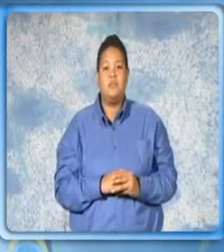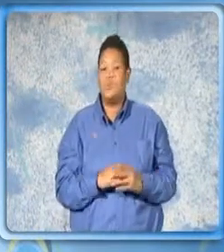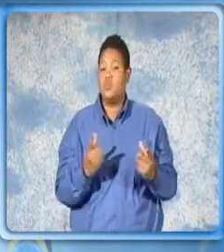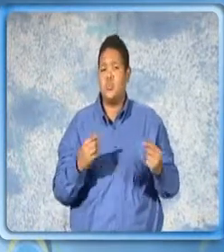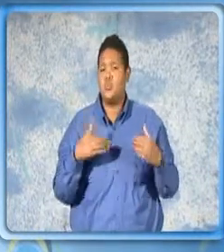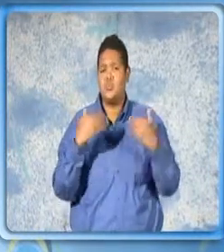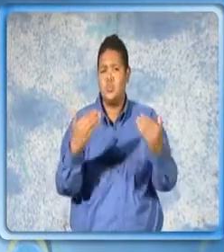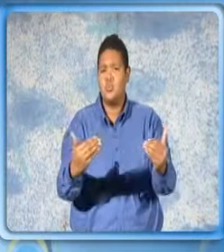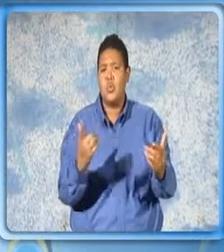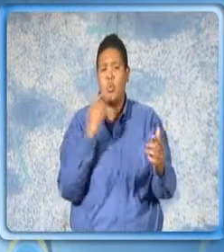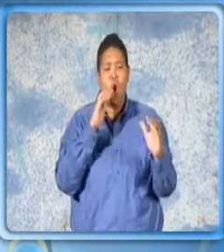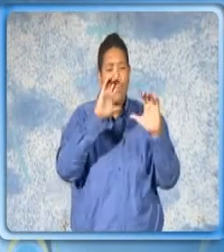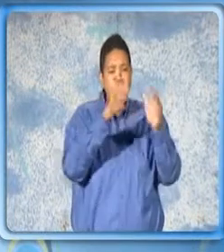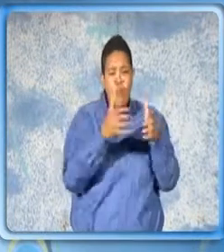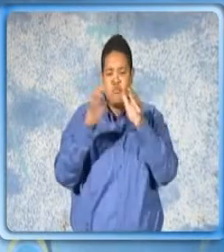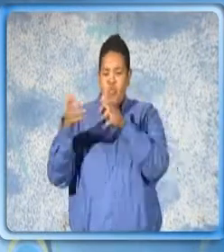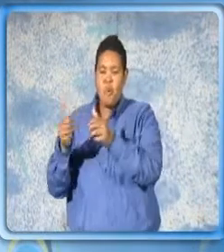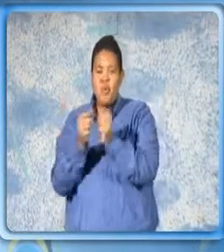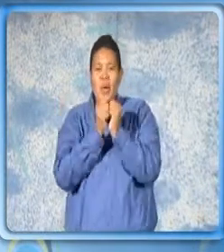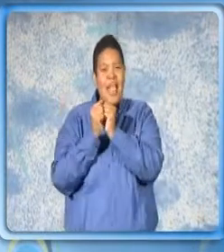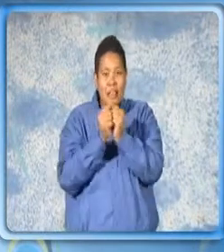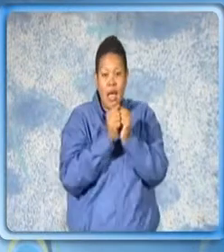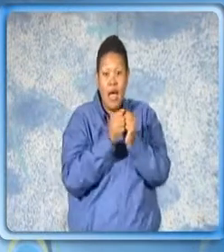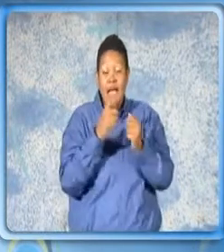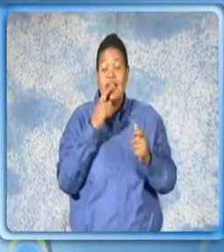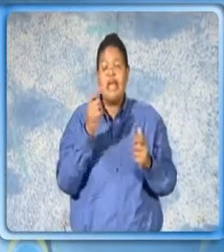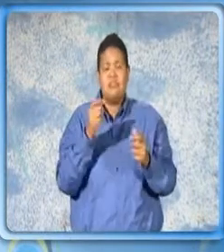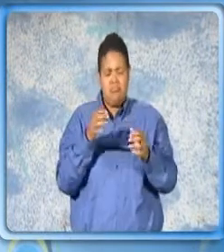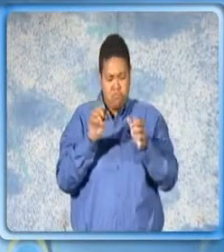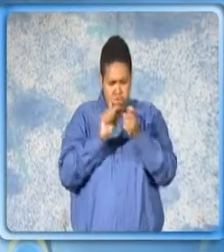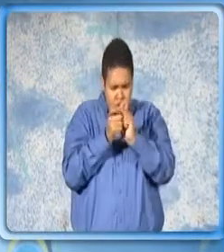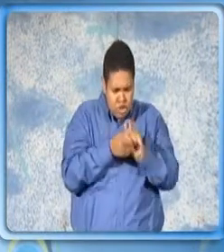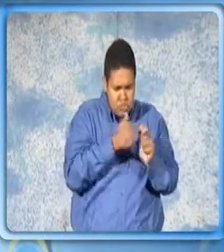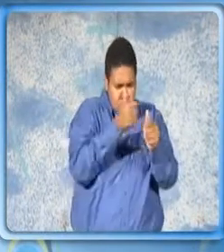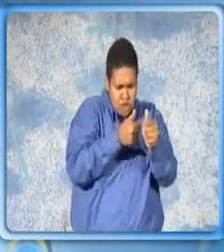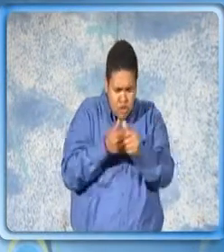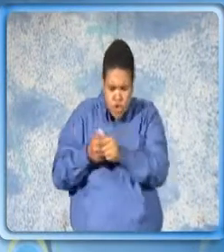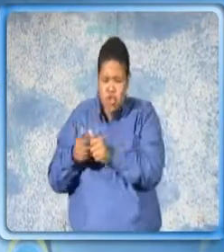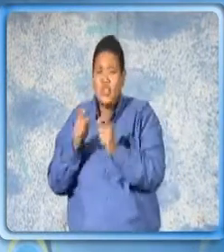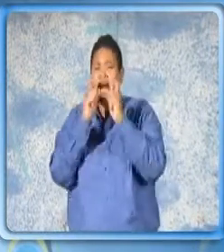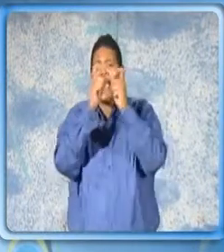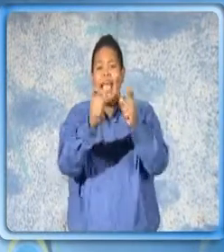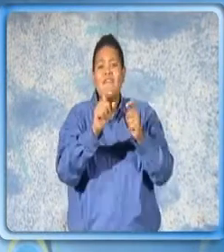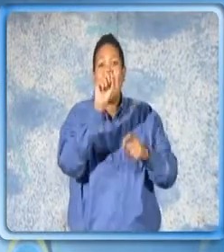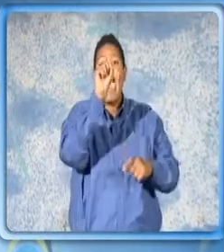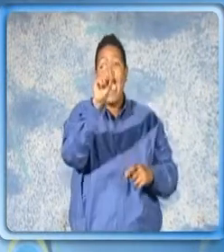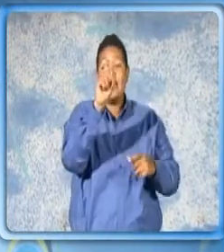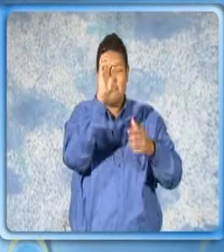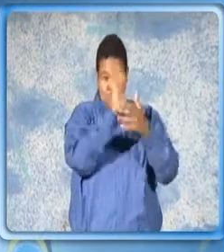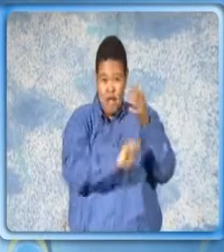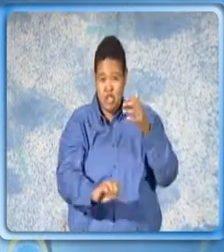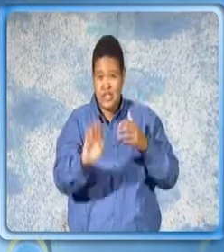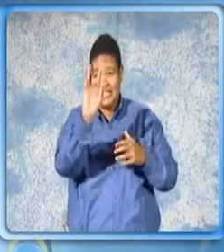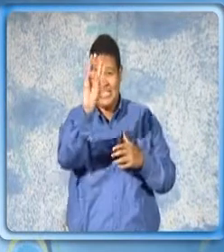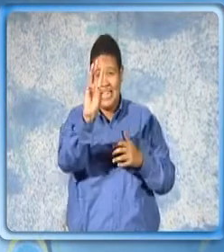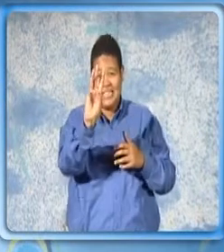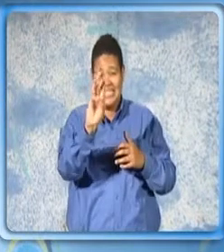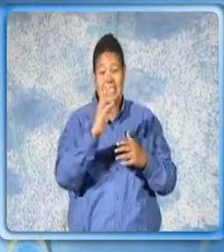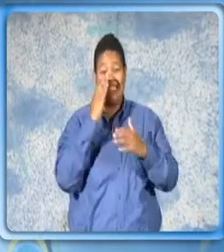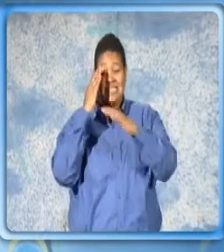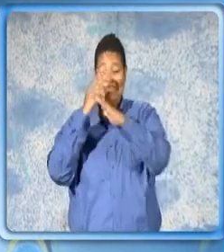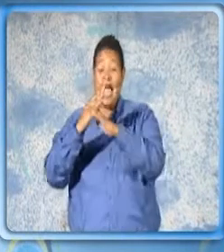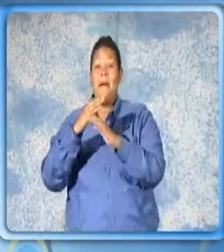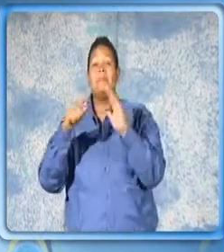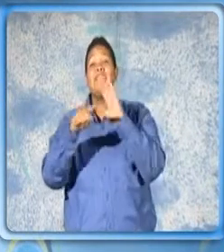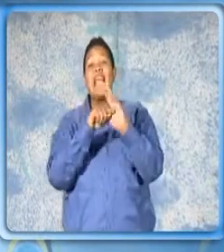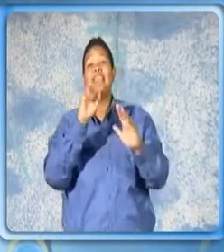Next, we group the terms in twos and factorize each group to give x minus 6 times negative